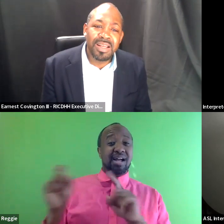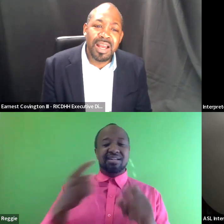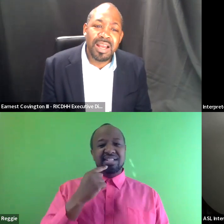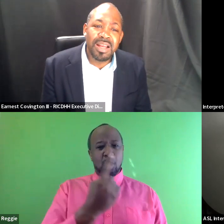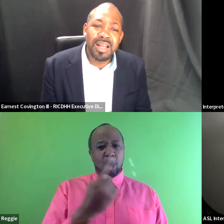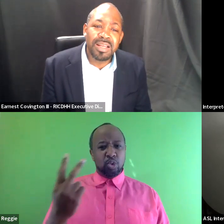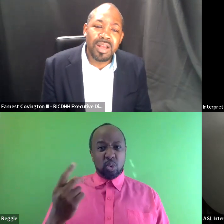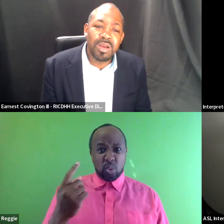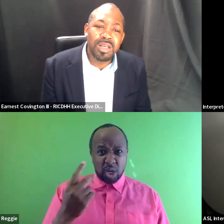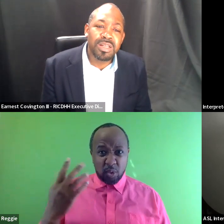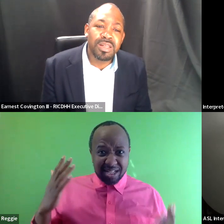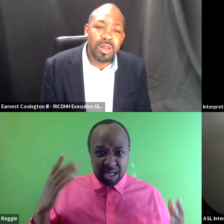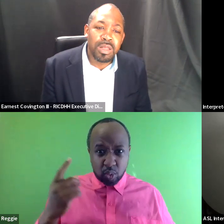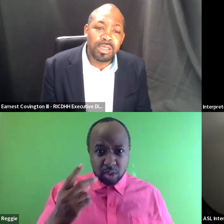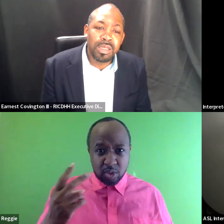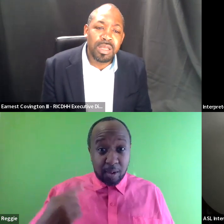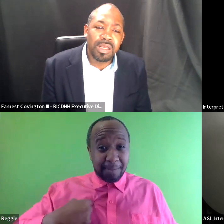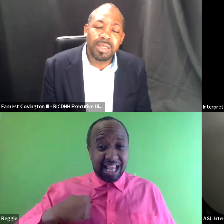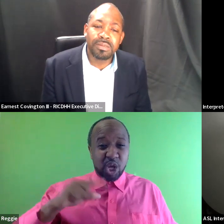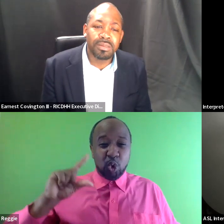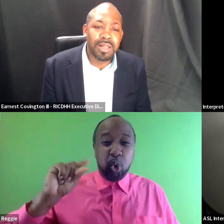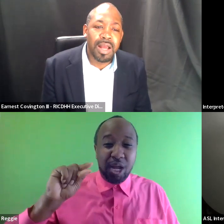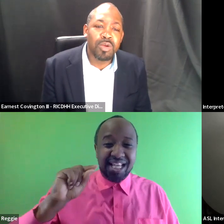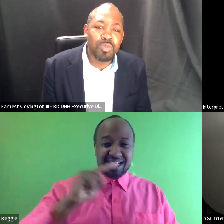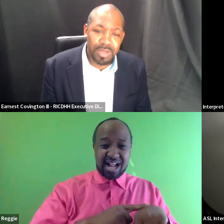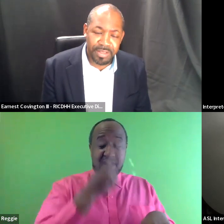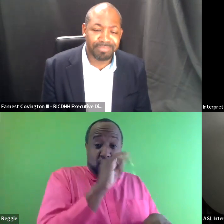their goal. You only see a few.